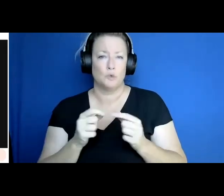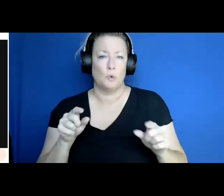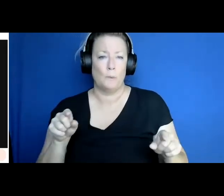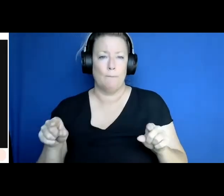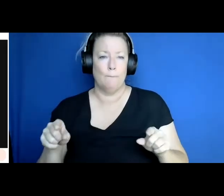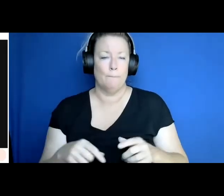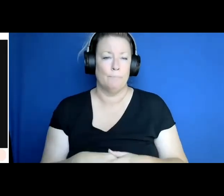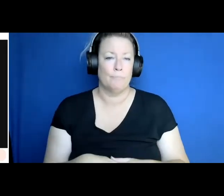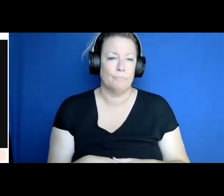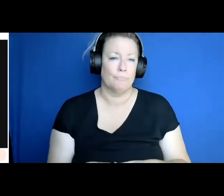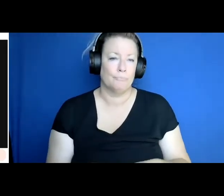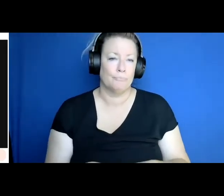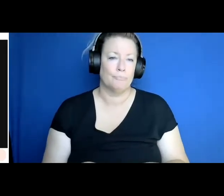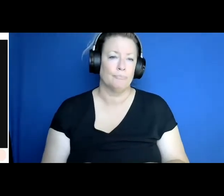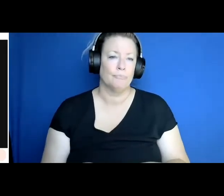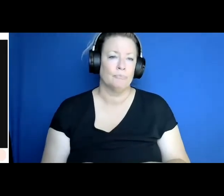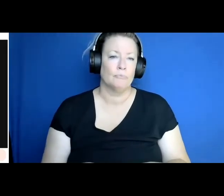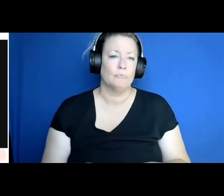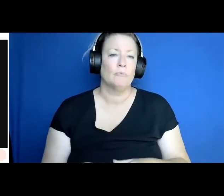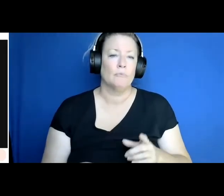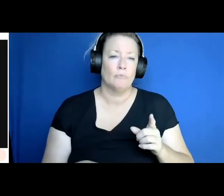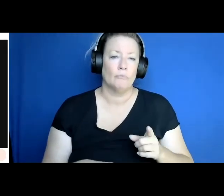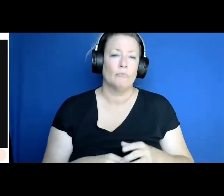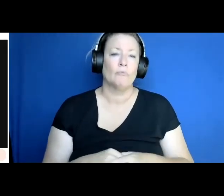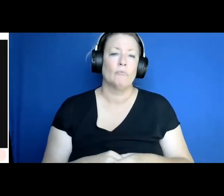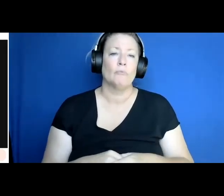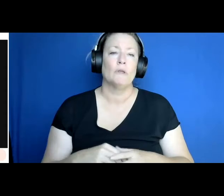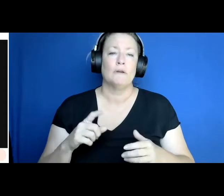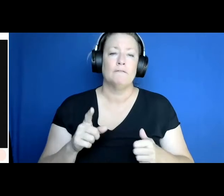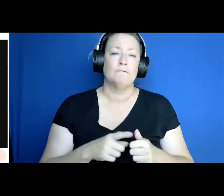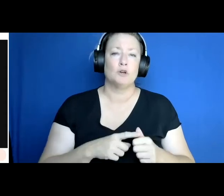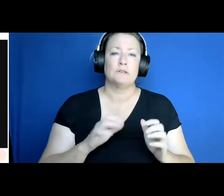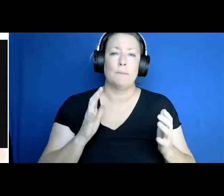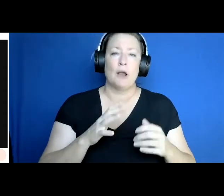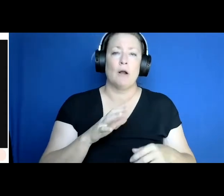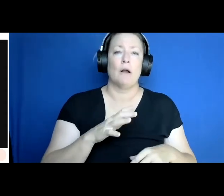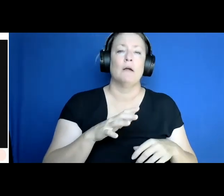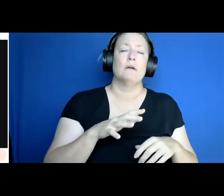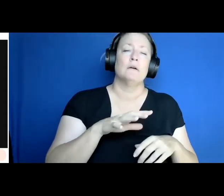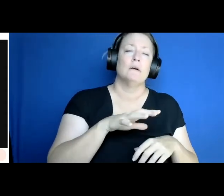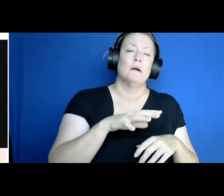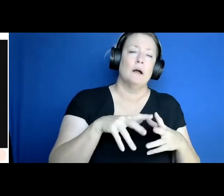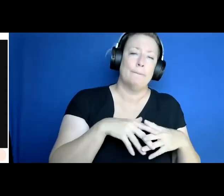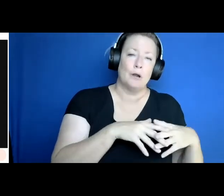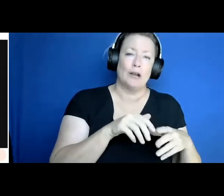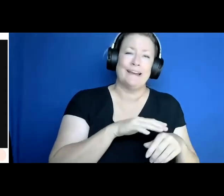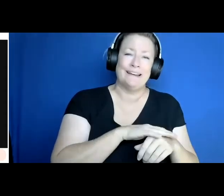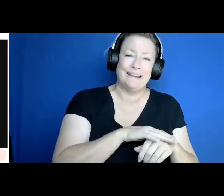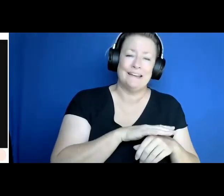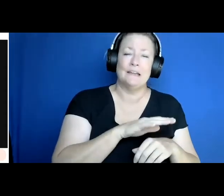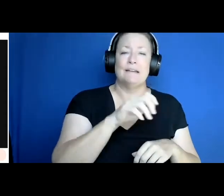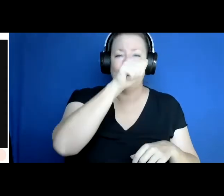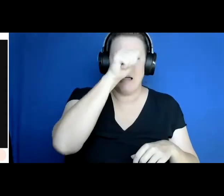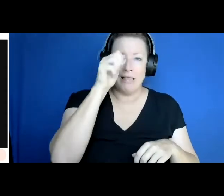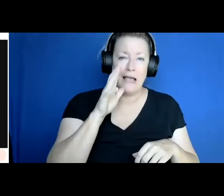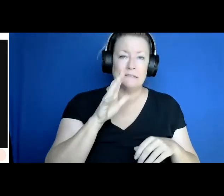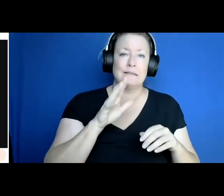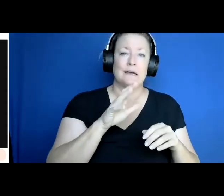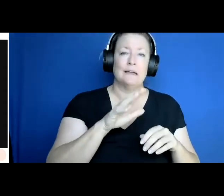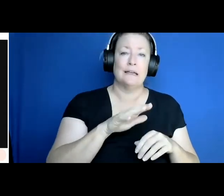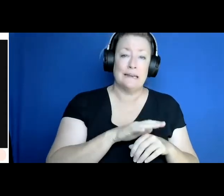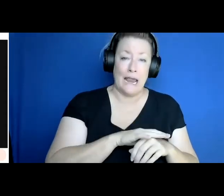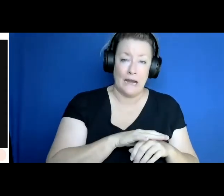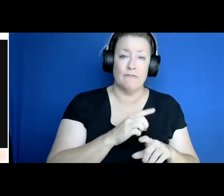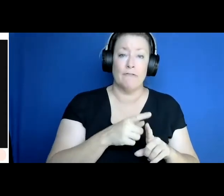So first, we compared American Indians and Alaska Natives to our reference group. And from this pie chart, you